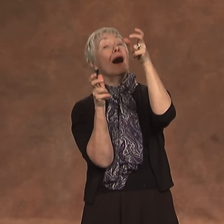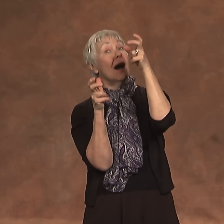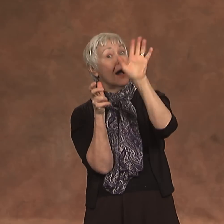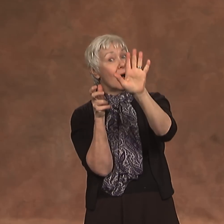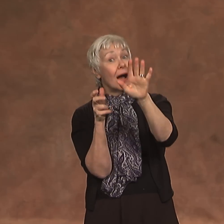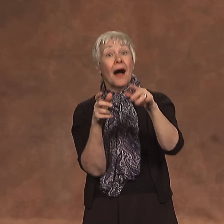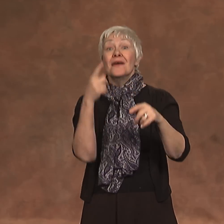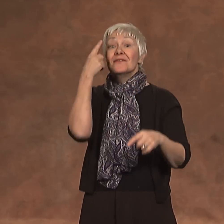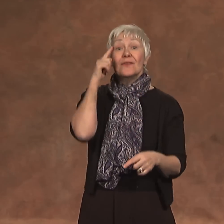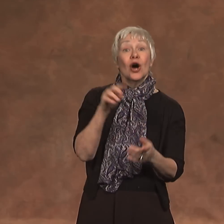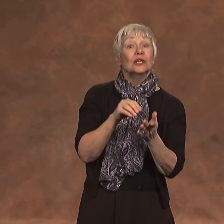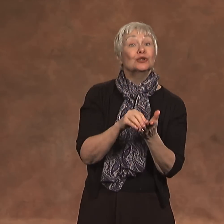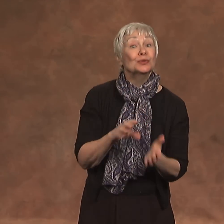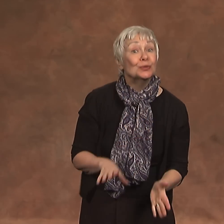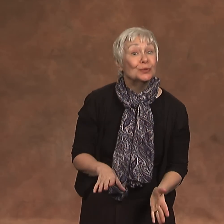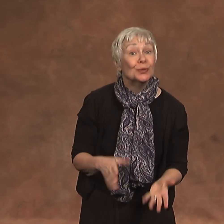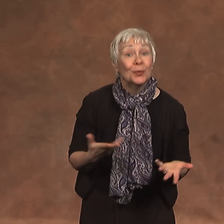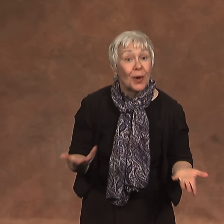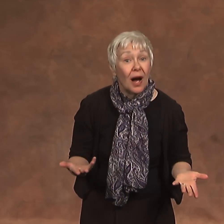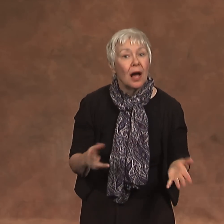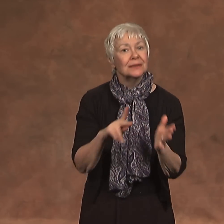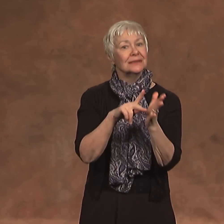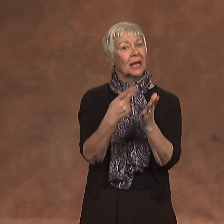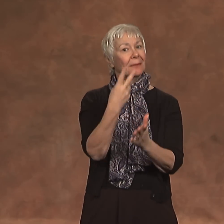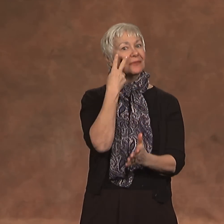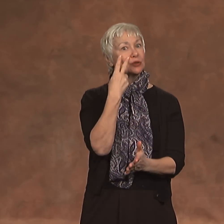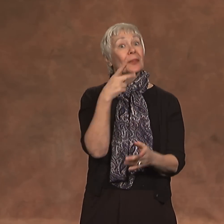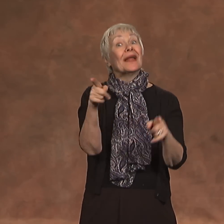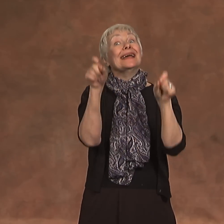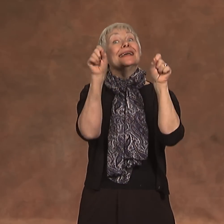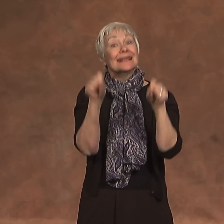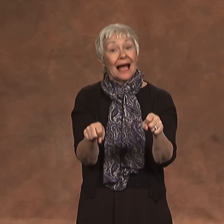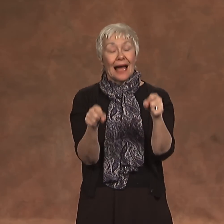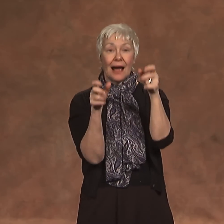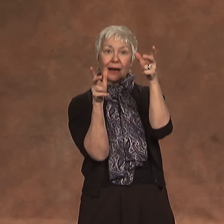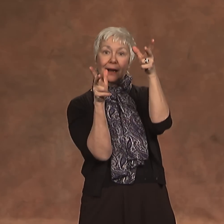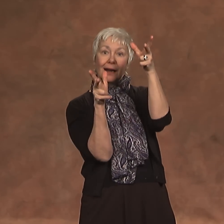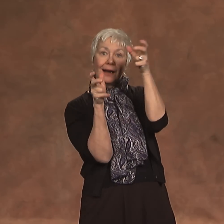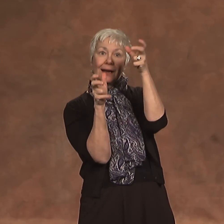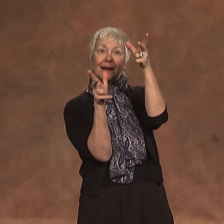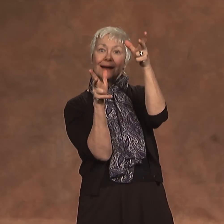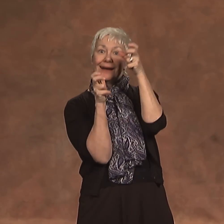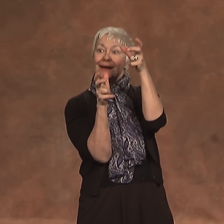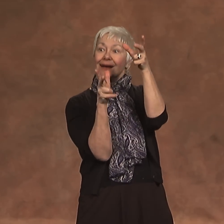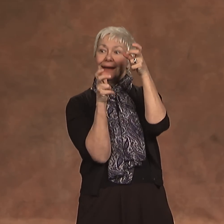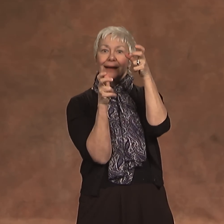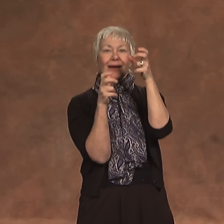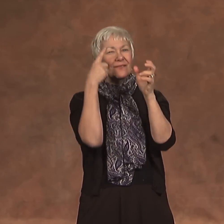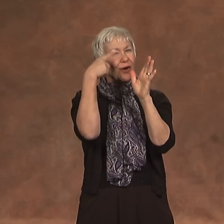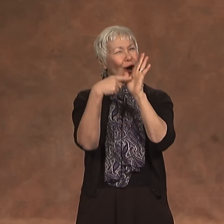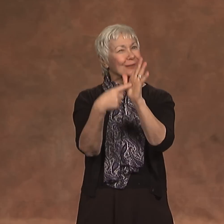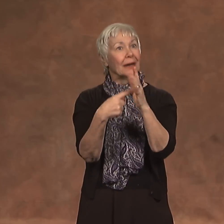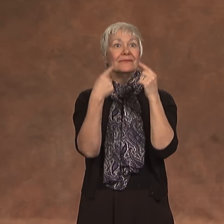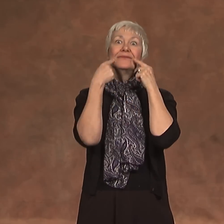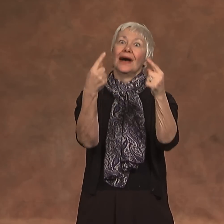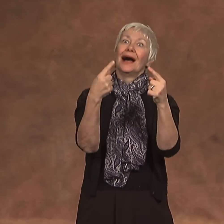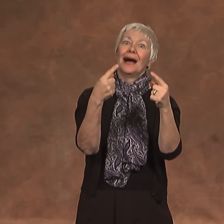Now, for the deaf or hard of hearing student, there's double visual access. They're looking and listening with their eyes.